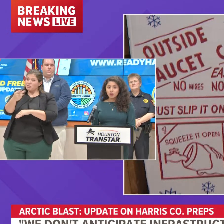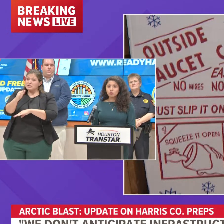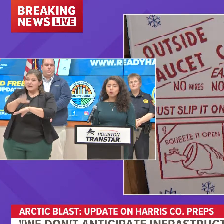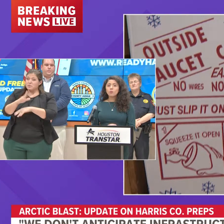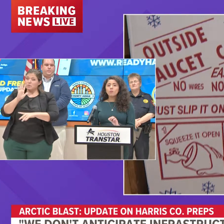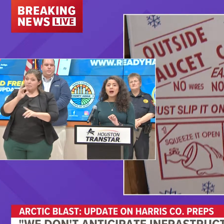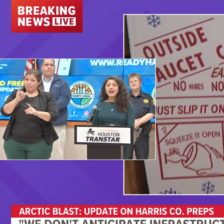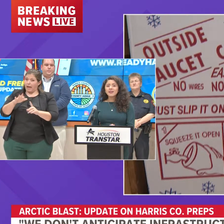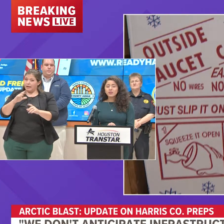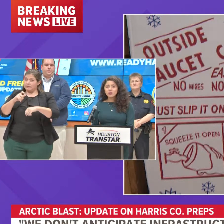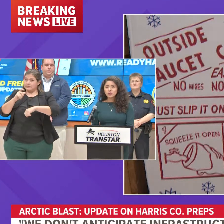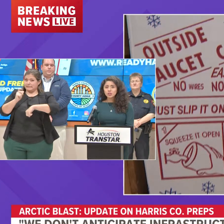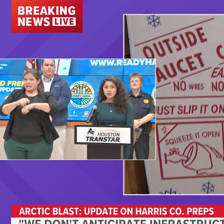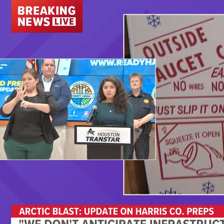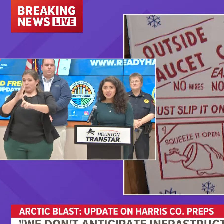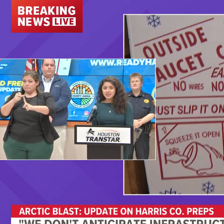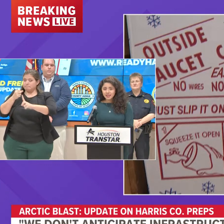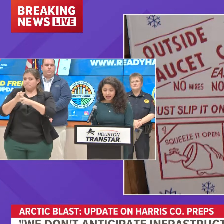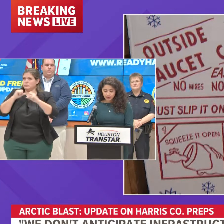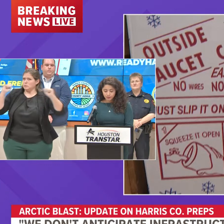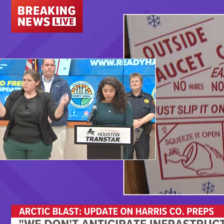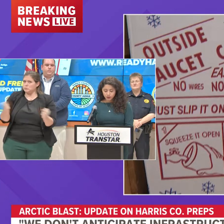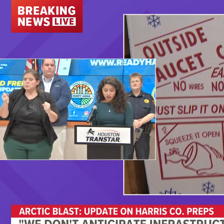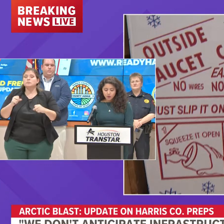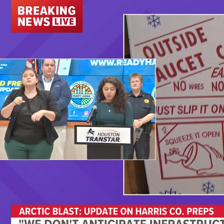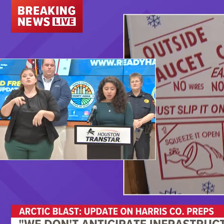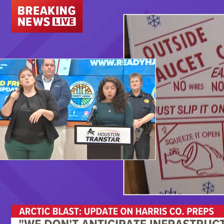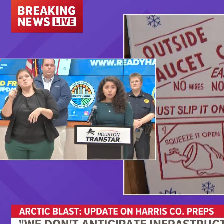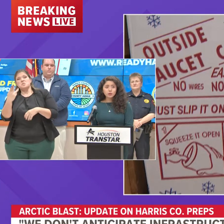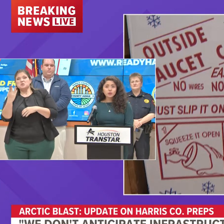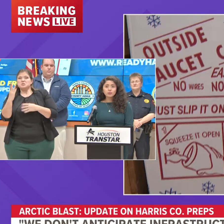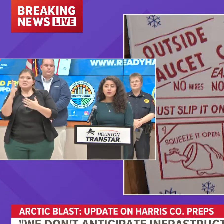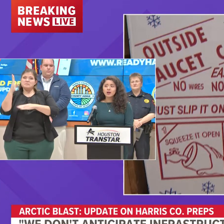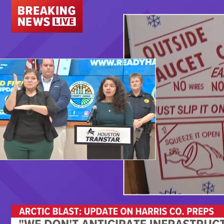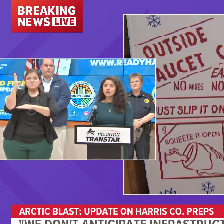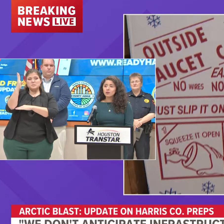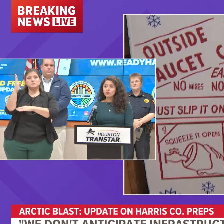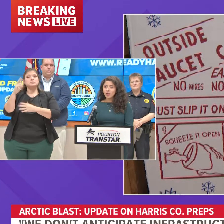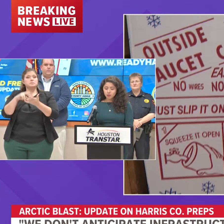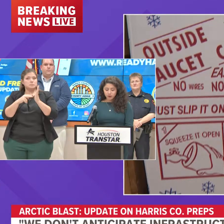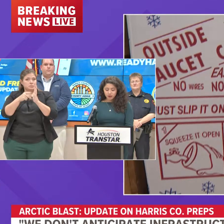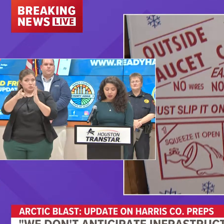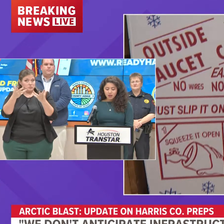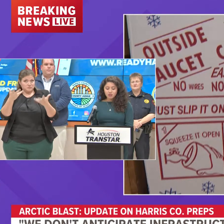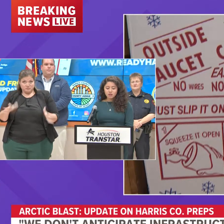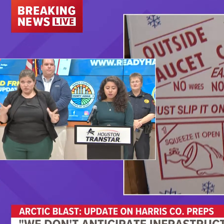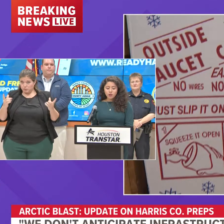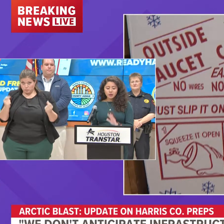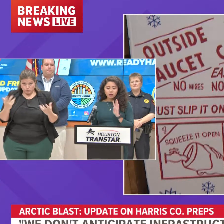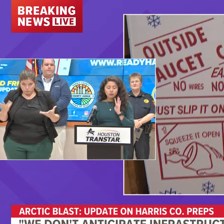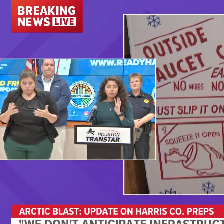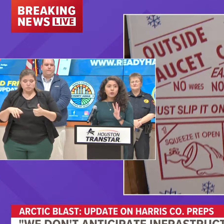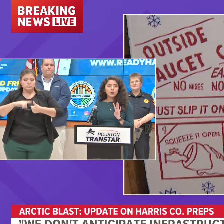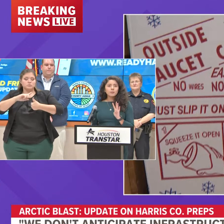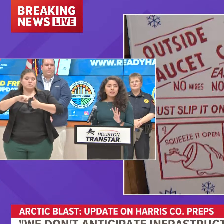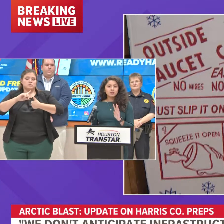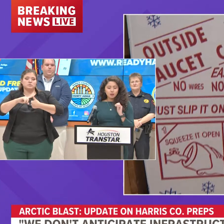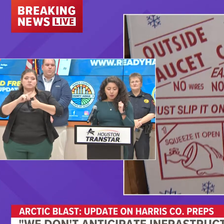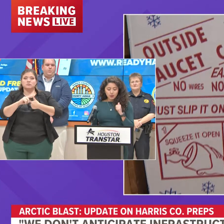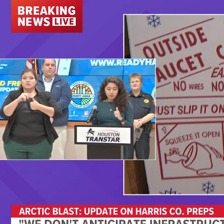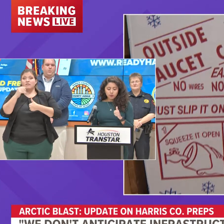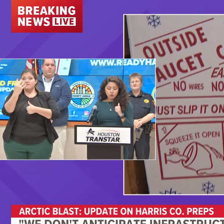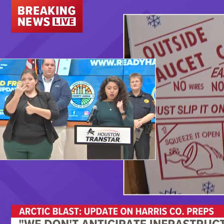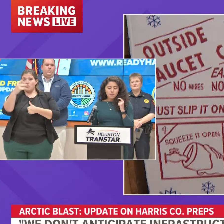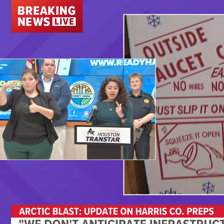cold. So by Thursday midday, make sure you've done the following. The following are the 4